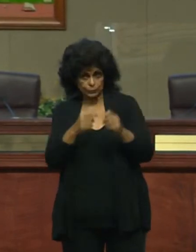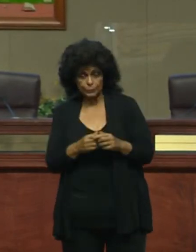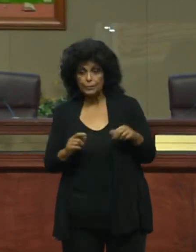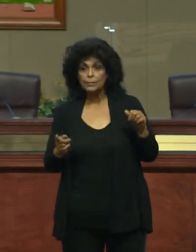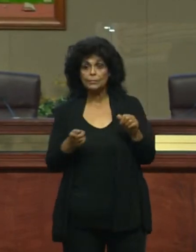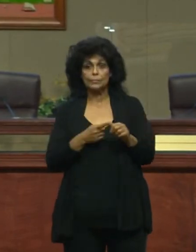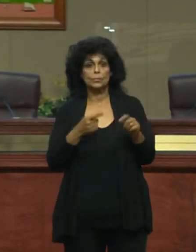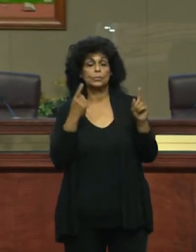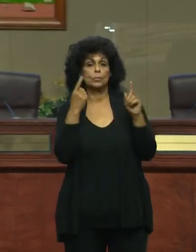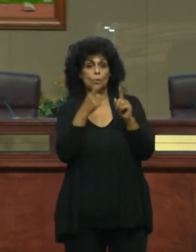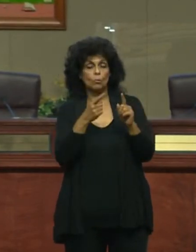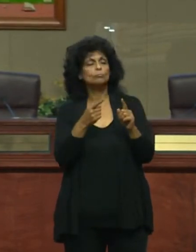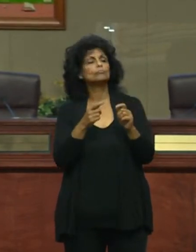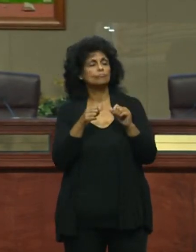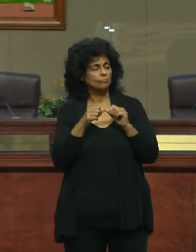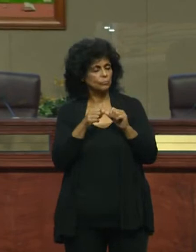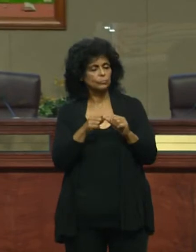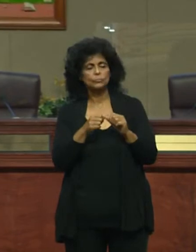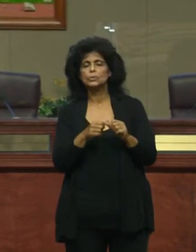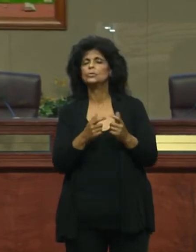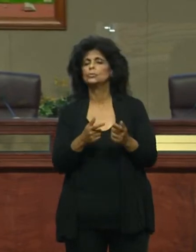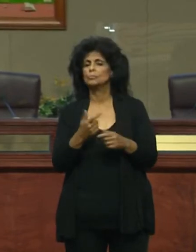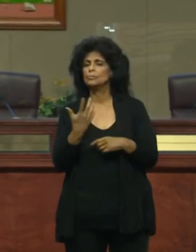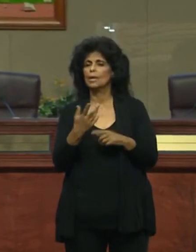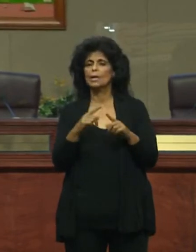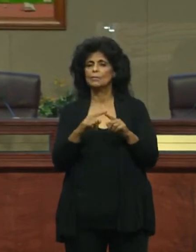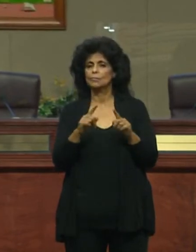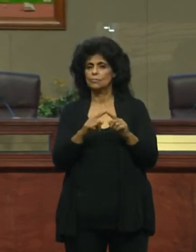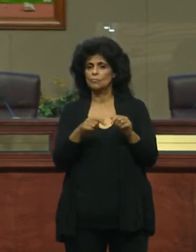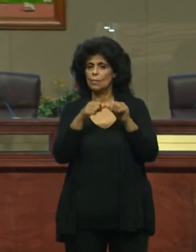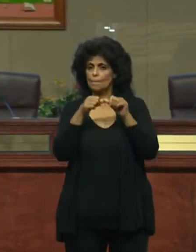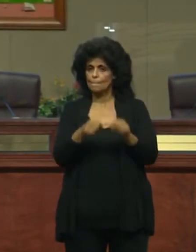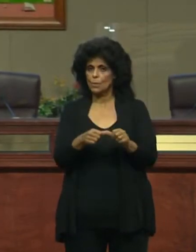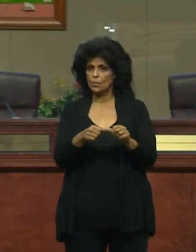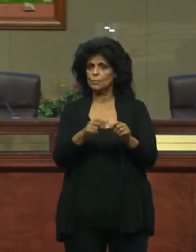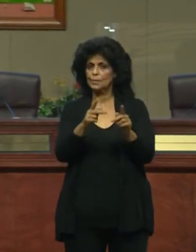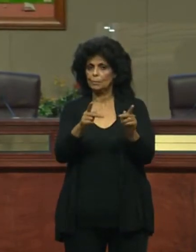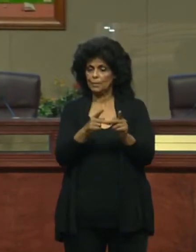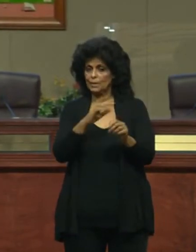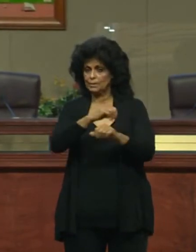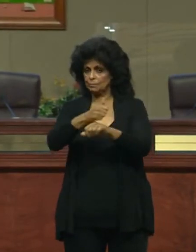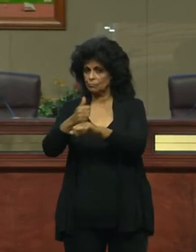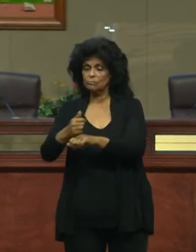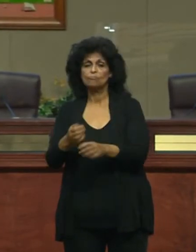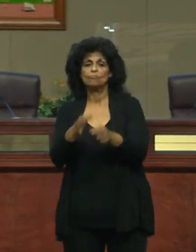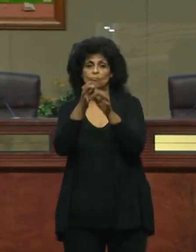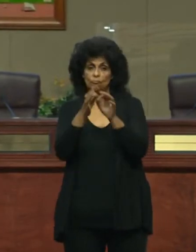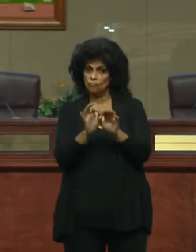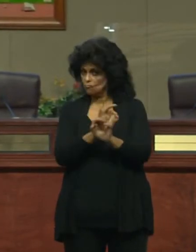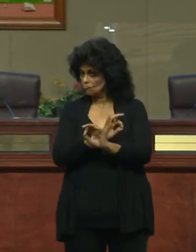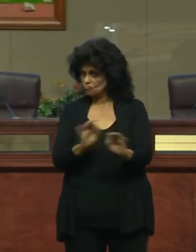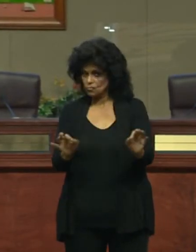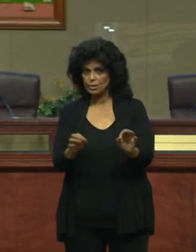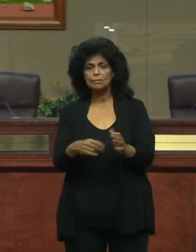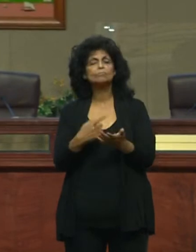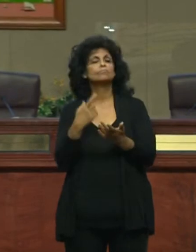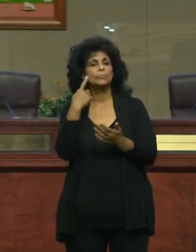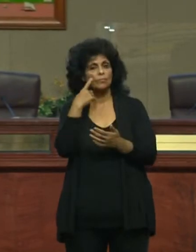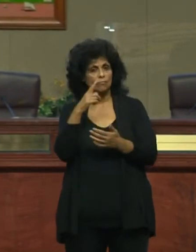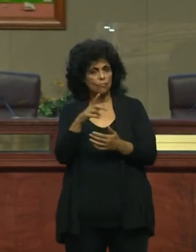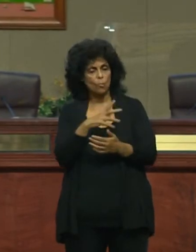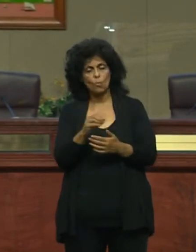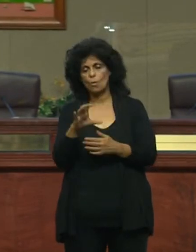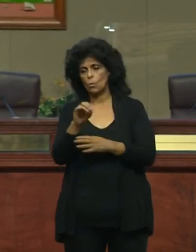free COVID-19 vaccinations at 5 permanent locations and are promoting our mobile vaccination trailer for businesses